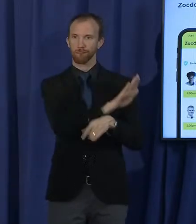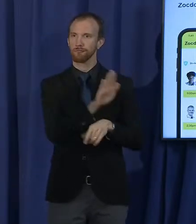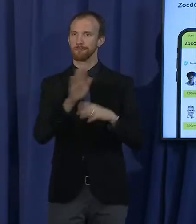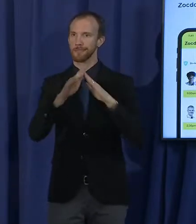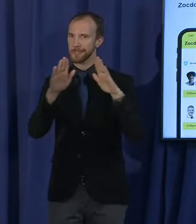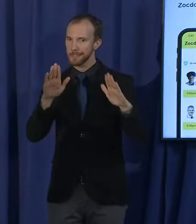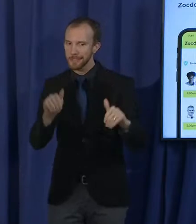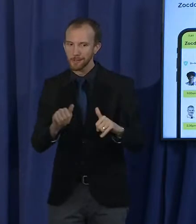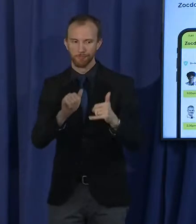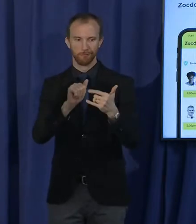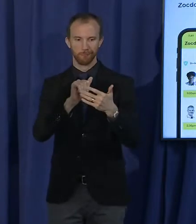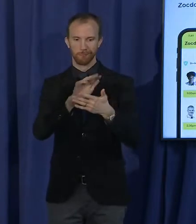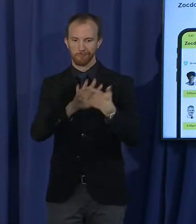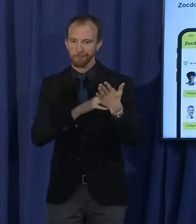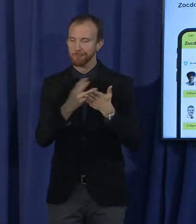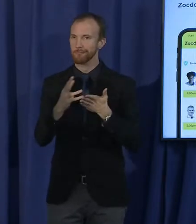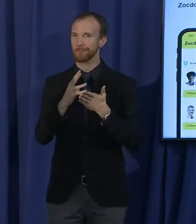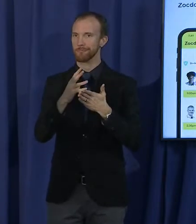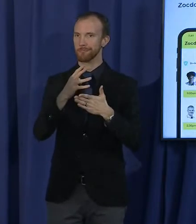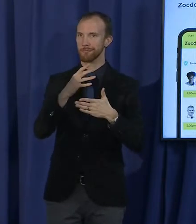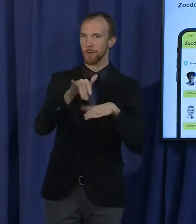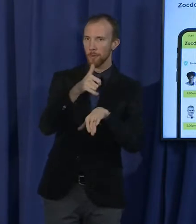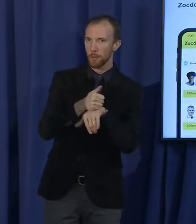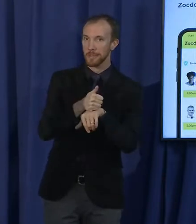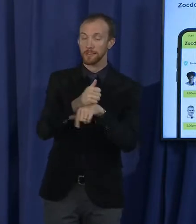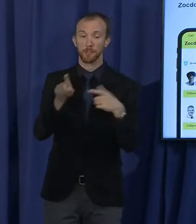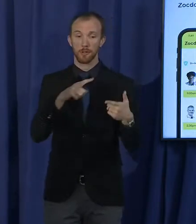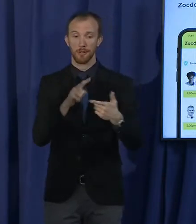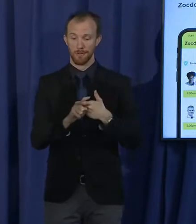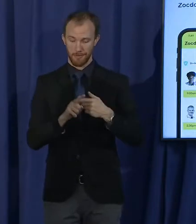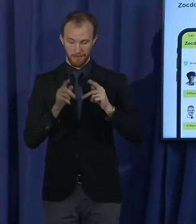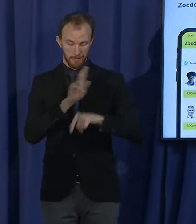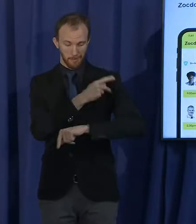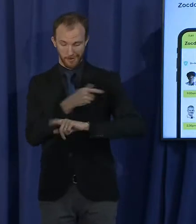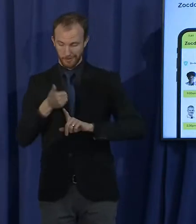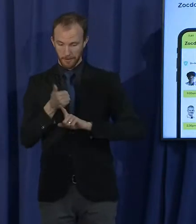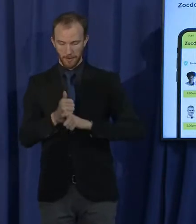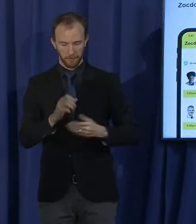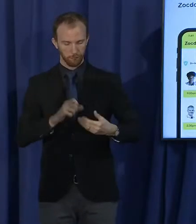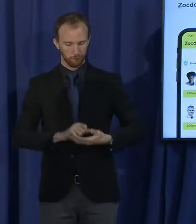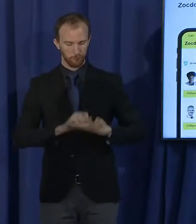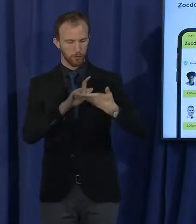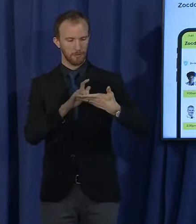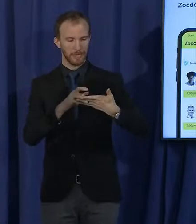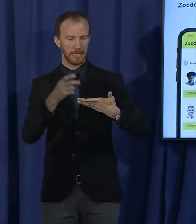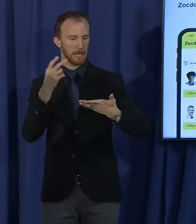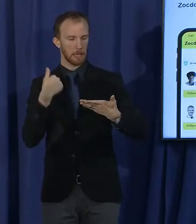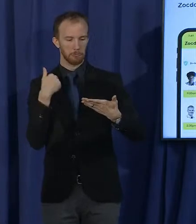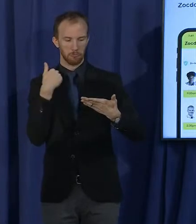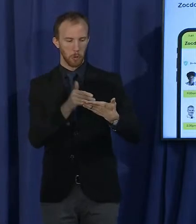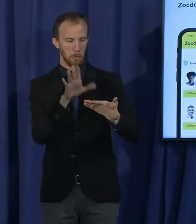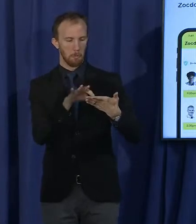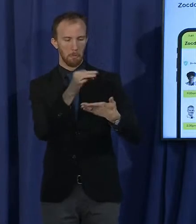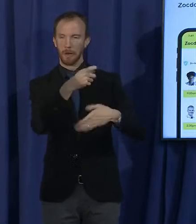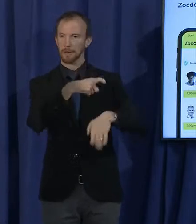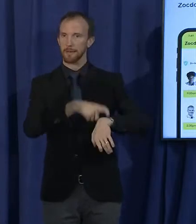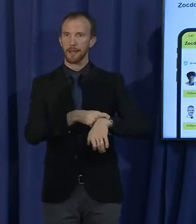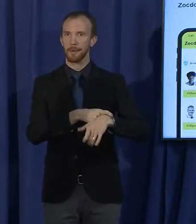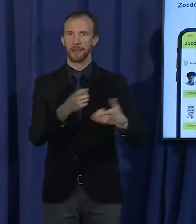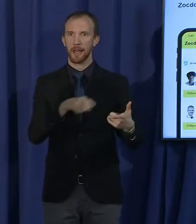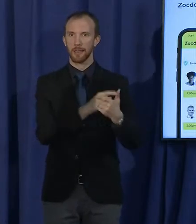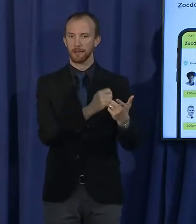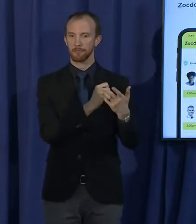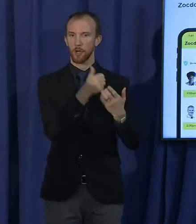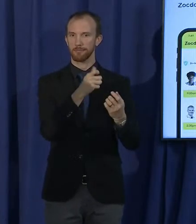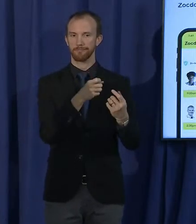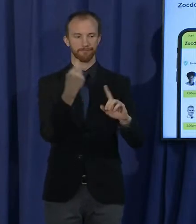with a list of who is available and is able to book that right then and there without any of the complexity of the systems getting in the way. And that